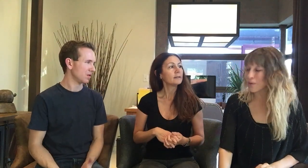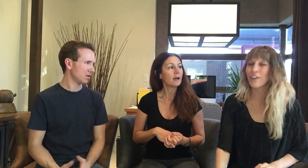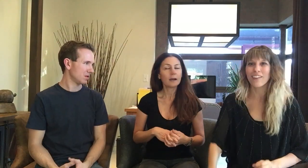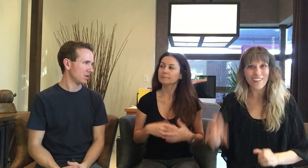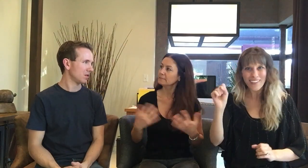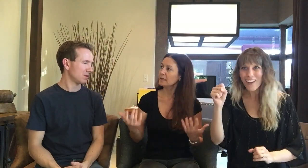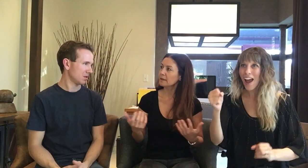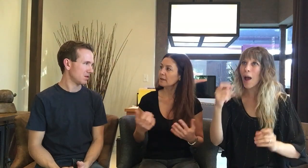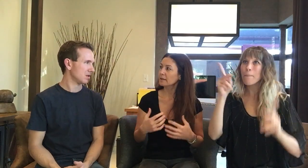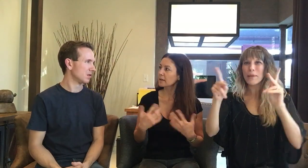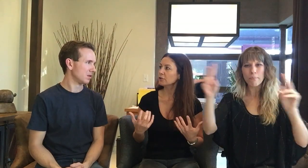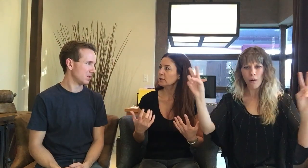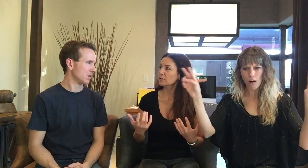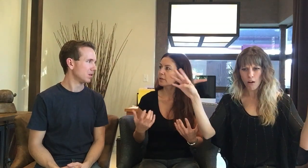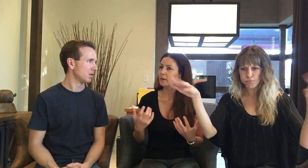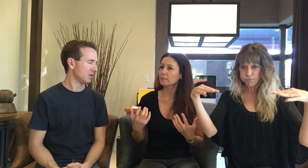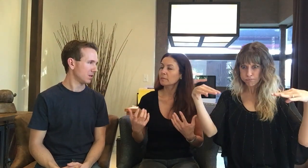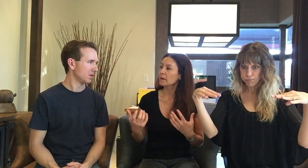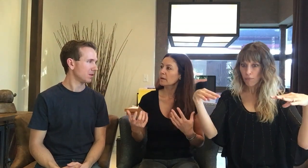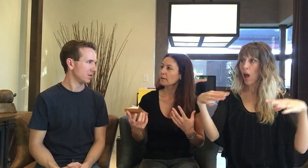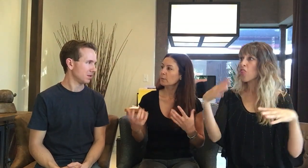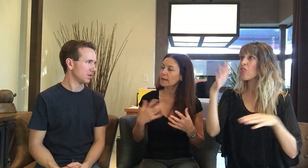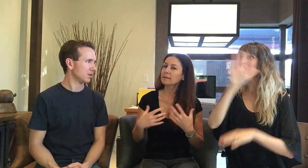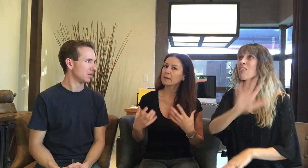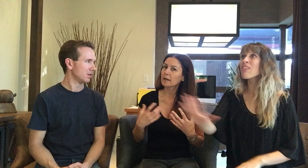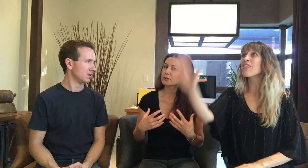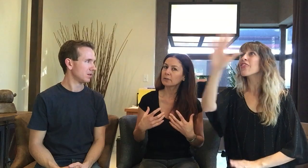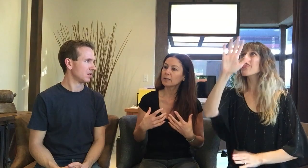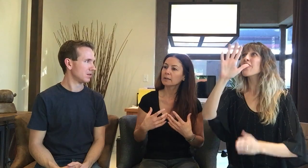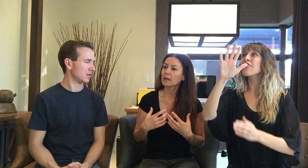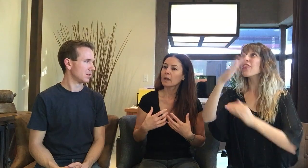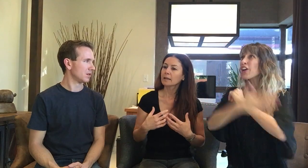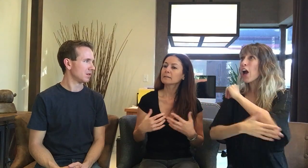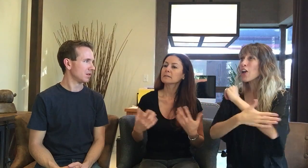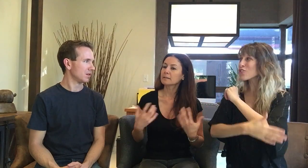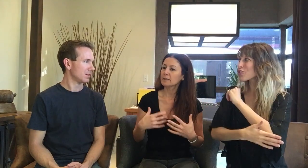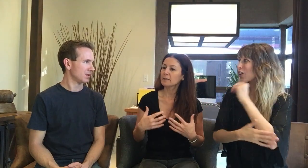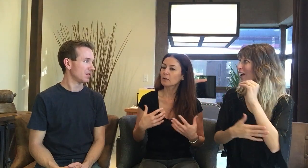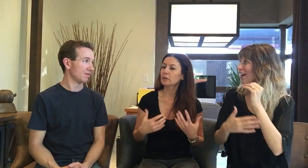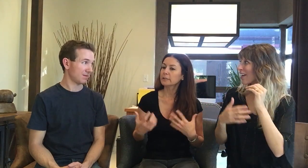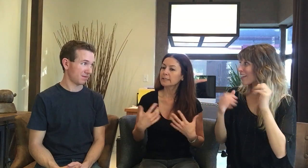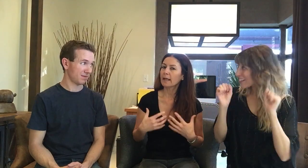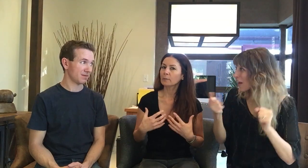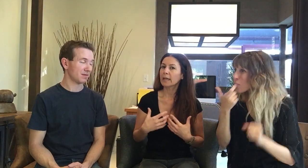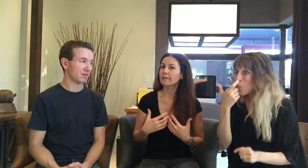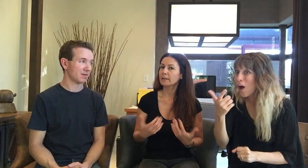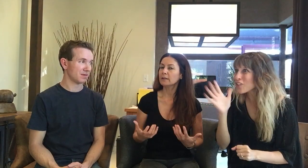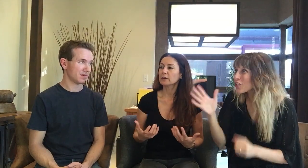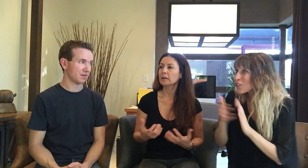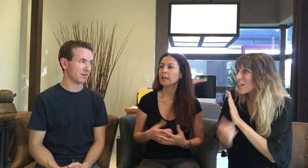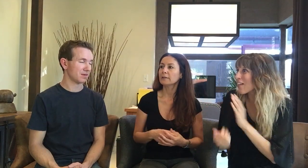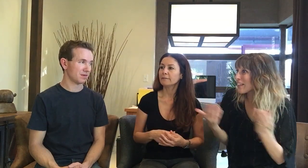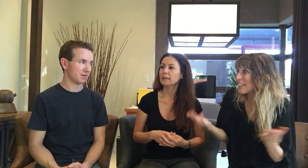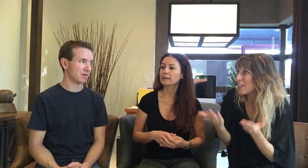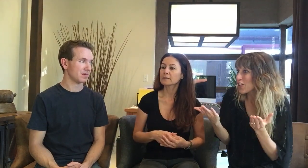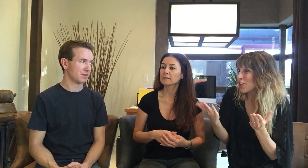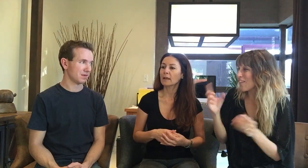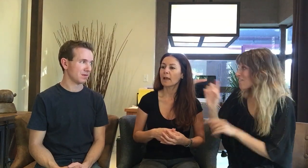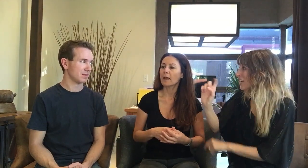work. In the country, so that the rest of the country gets to see the culinary talent we have here in Phoenix,